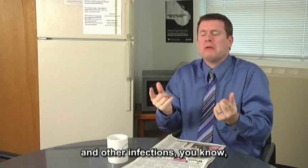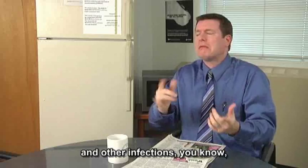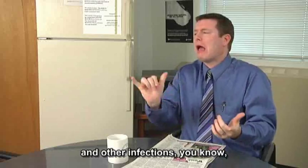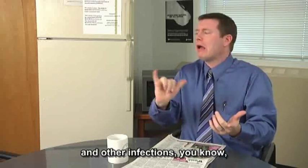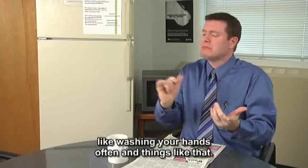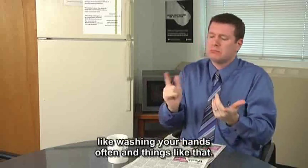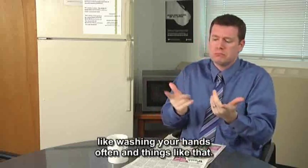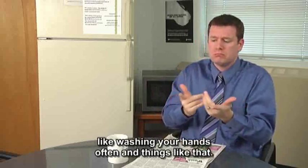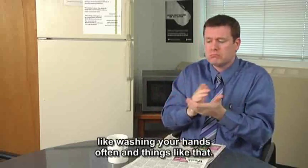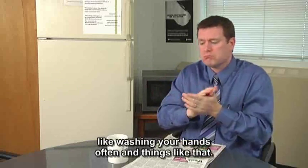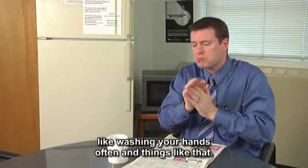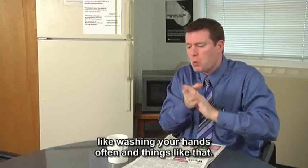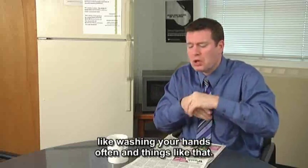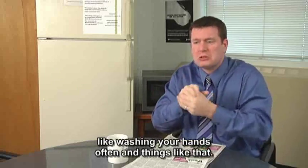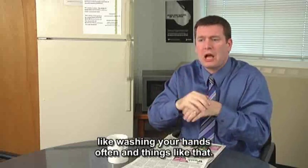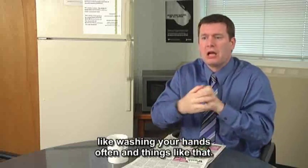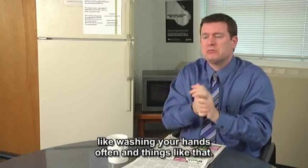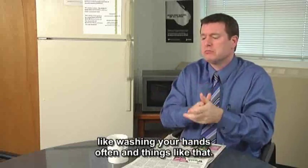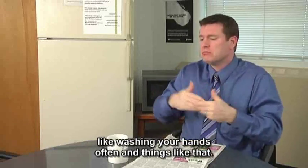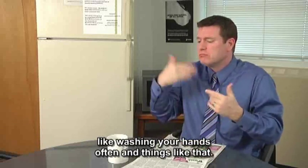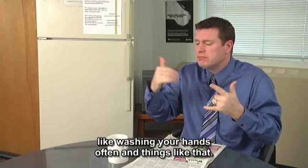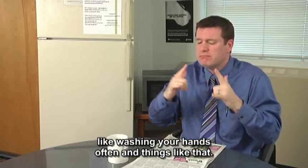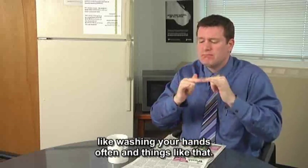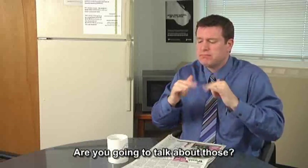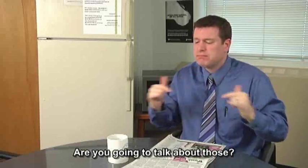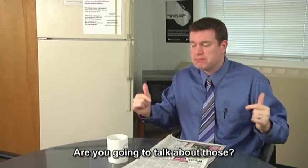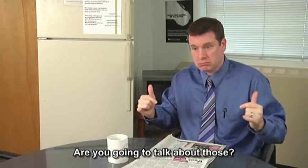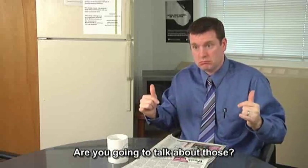often and things like that. Are you going to talk about those?